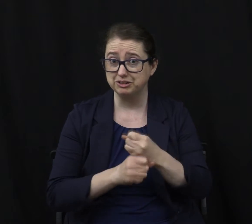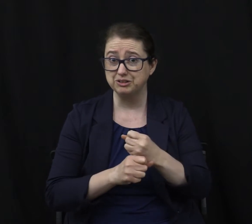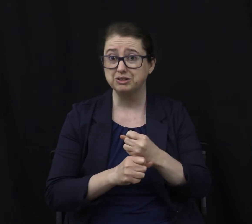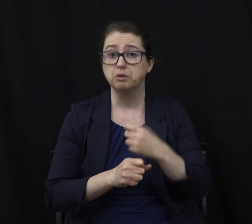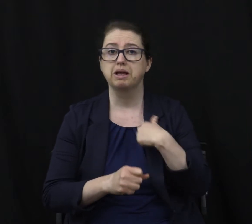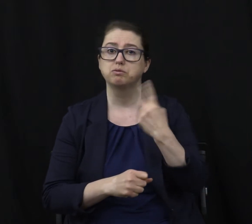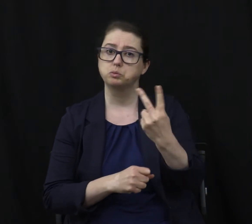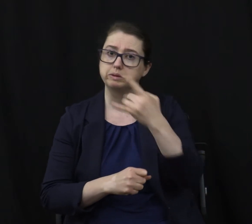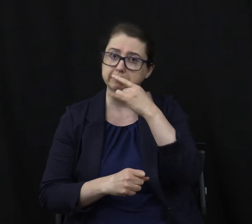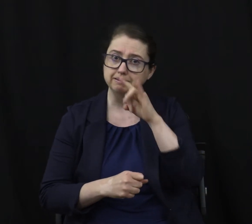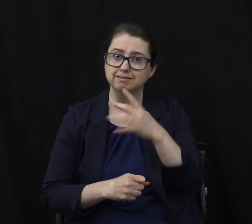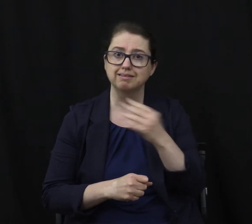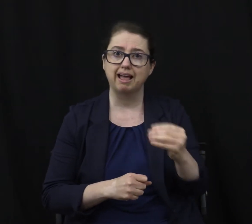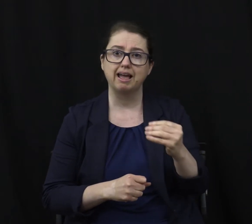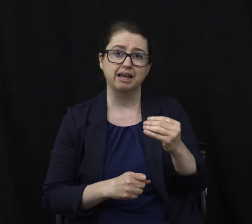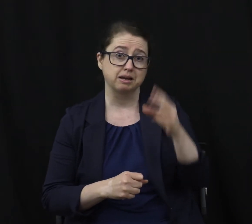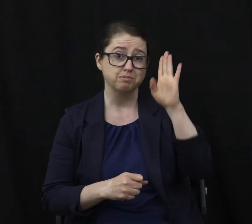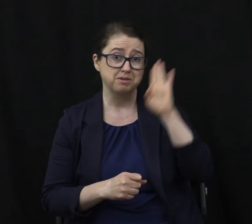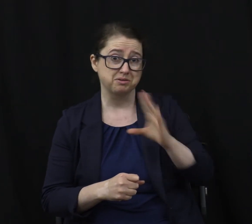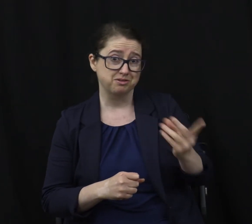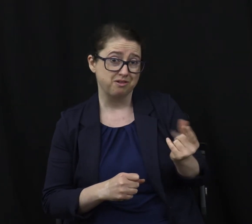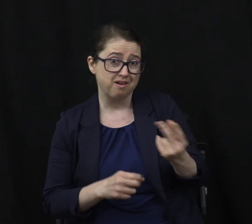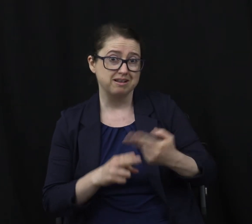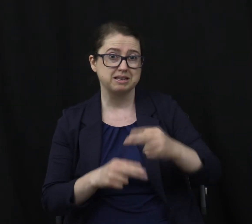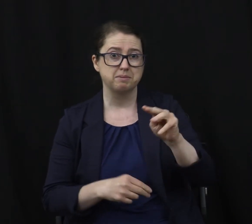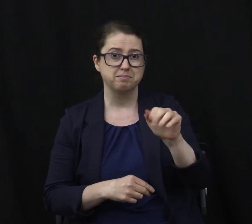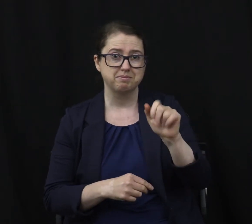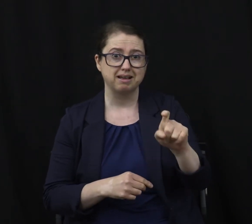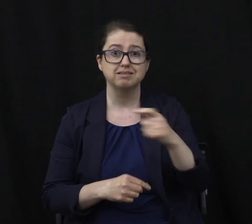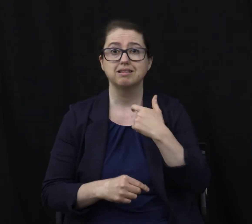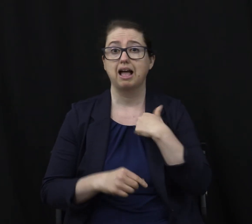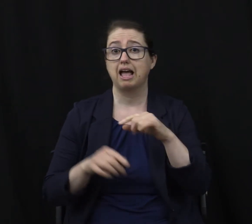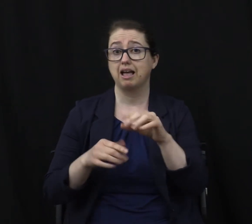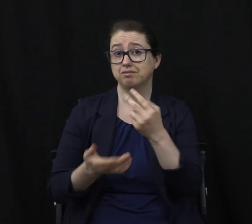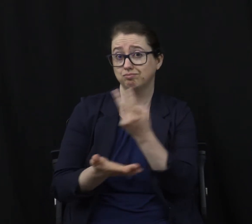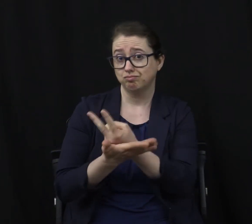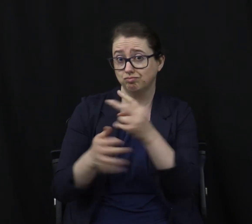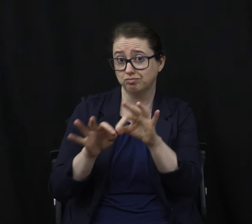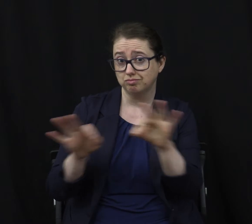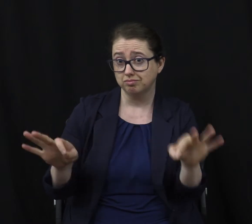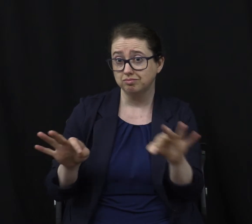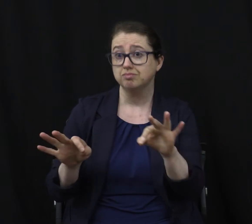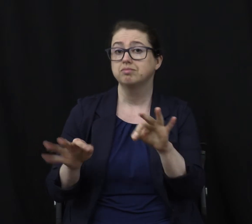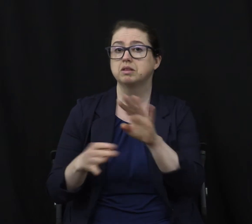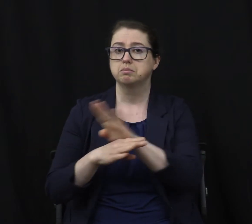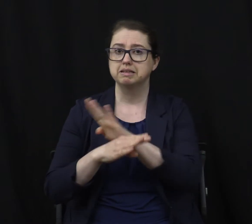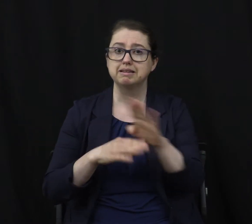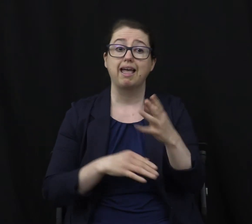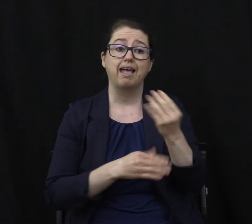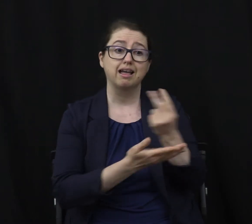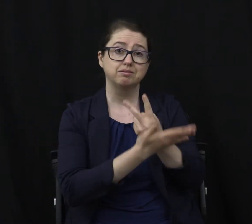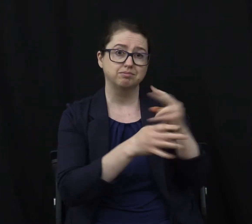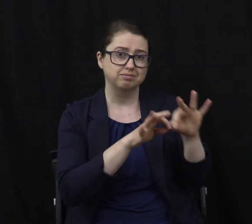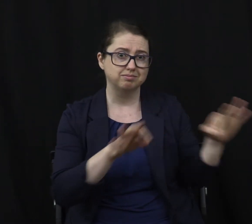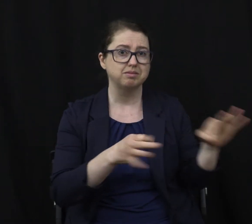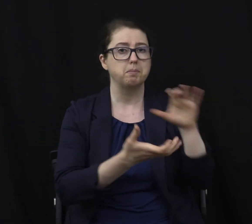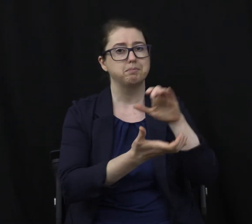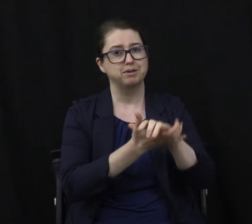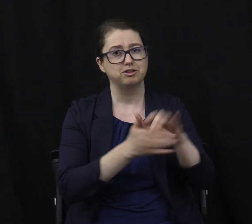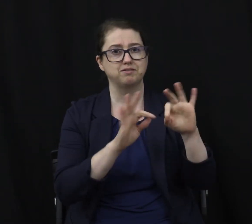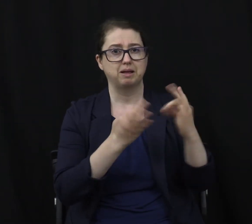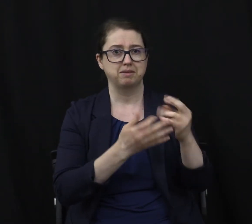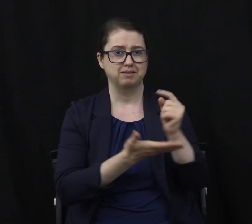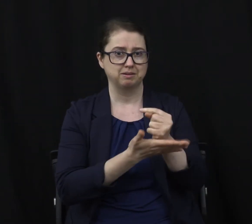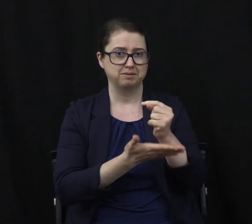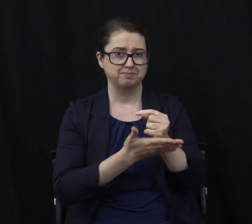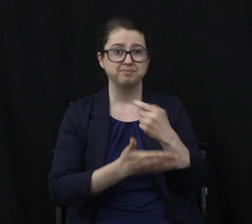have a master's degree in business and a master's degree in marriage and family therapy. I served for nearly 5 years in the